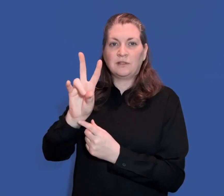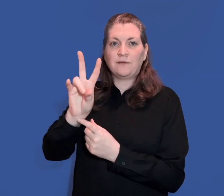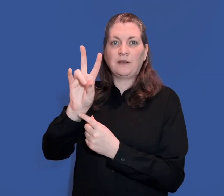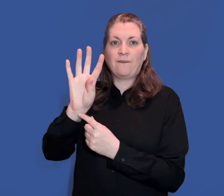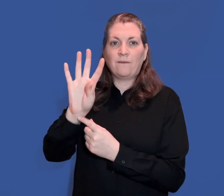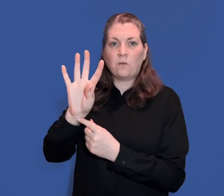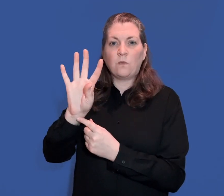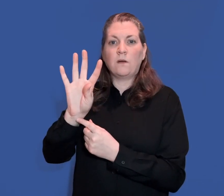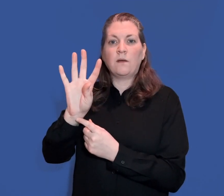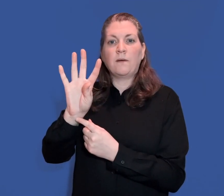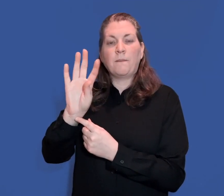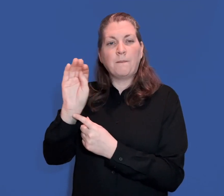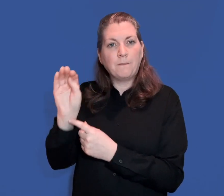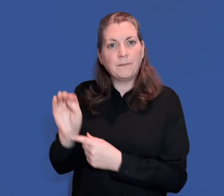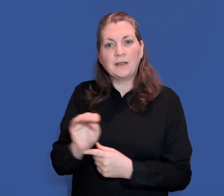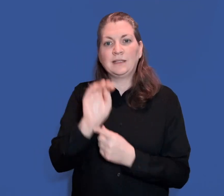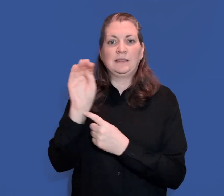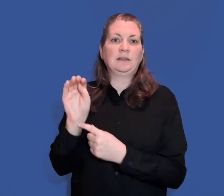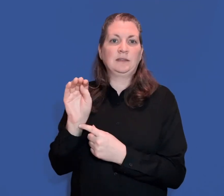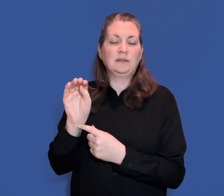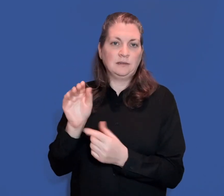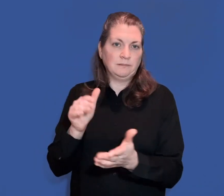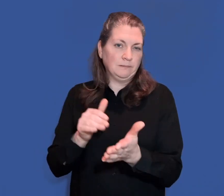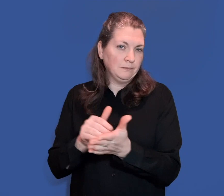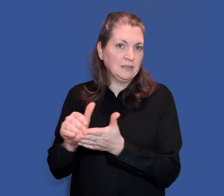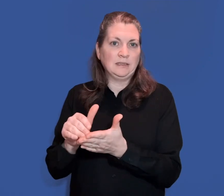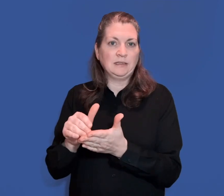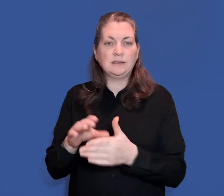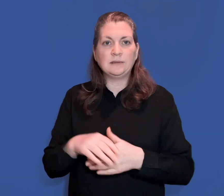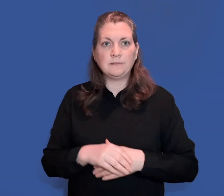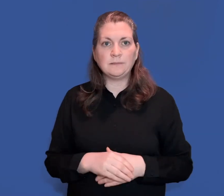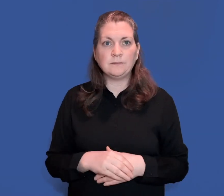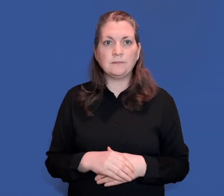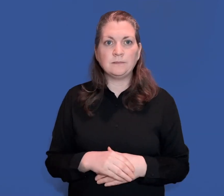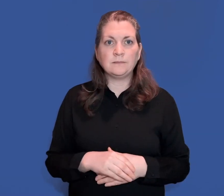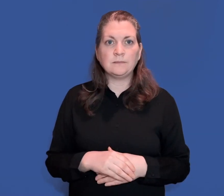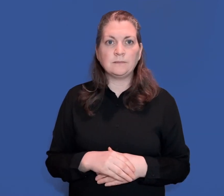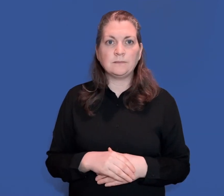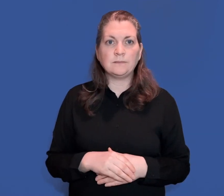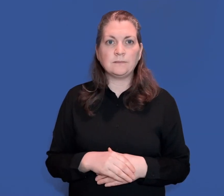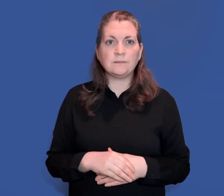which has a proposed budget of $74 million.